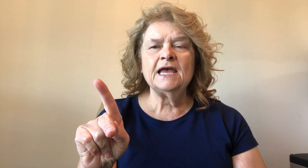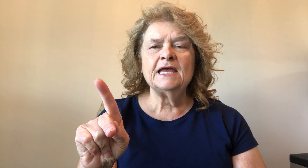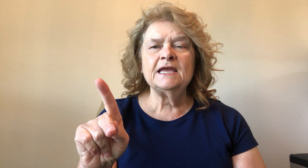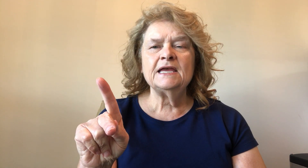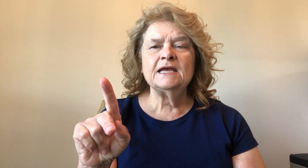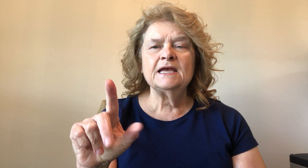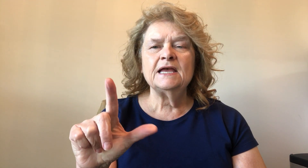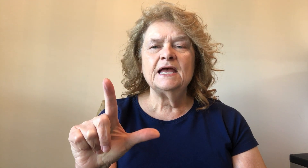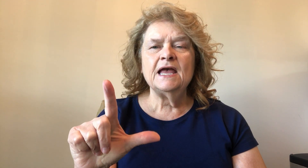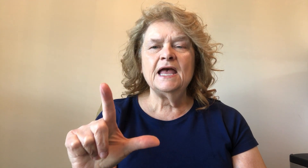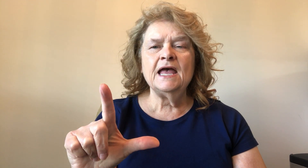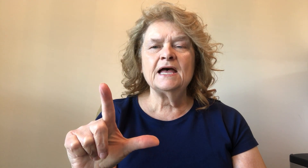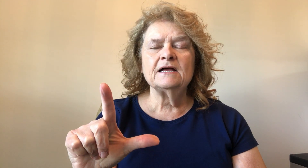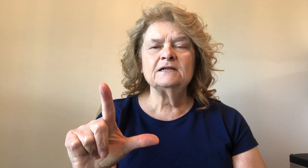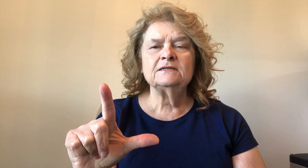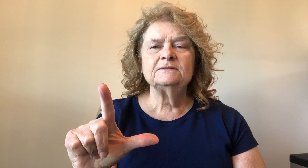K. L.